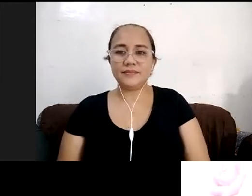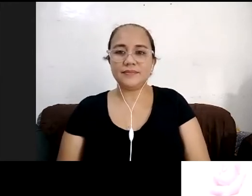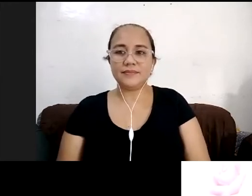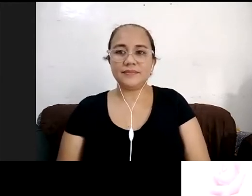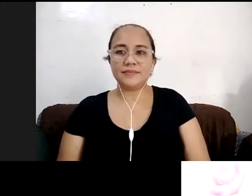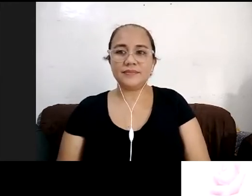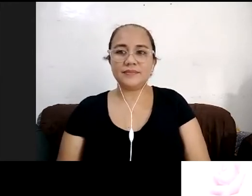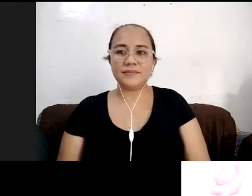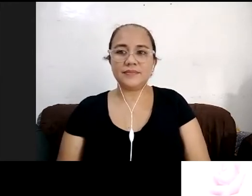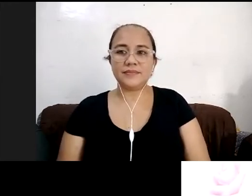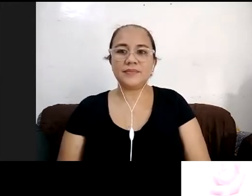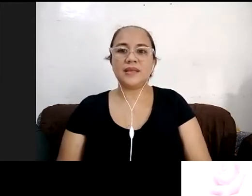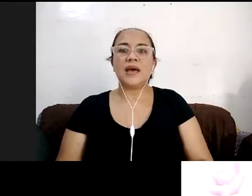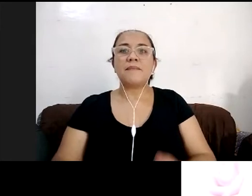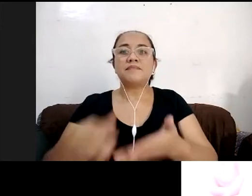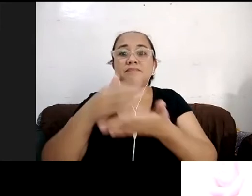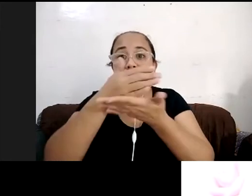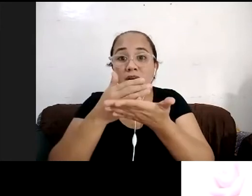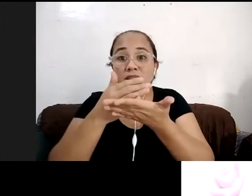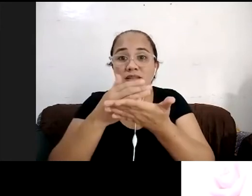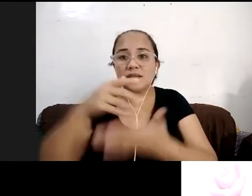partially green?